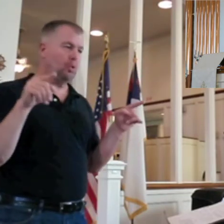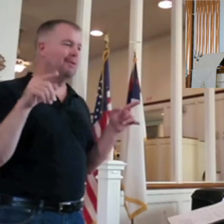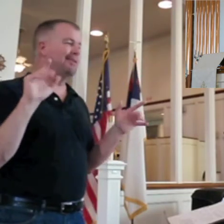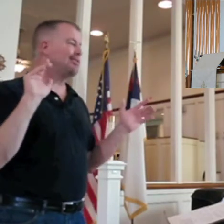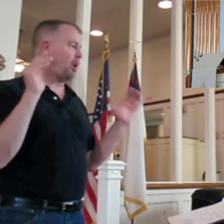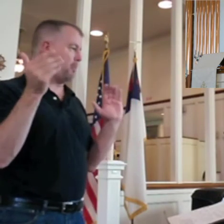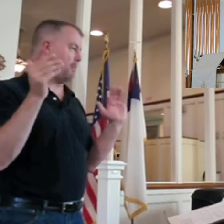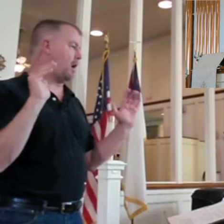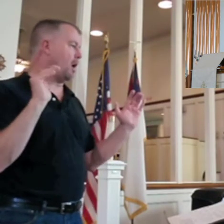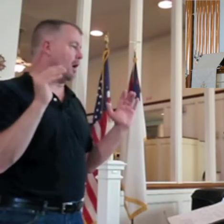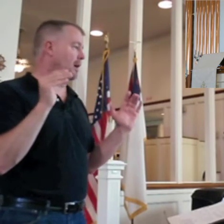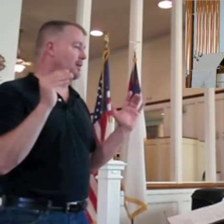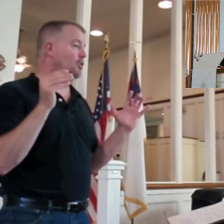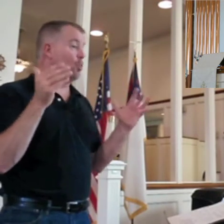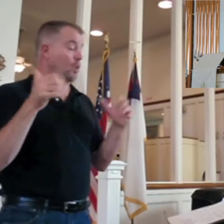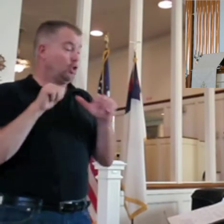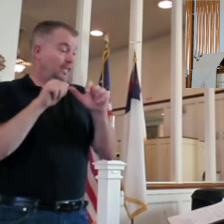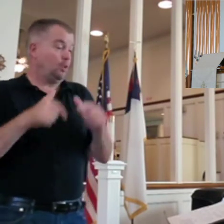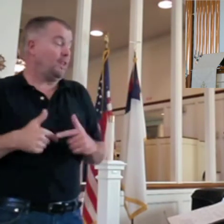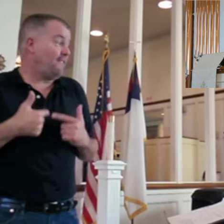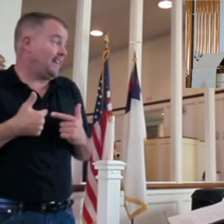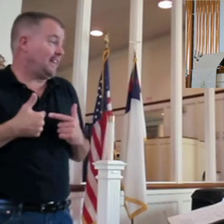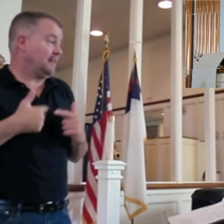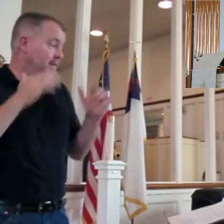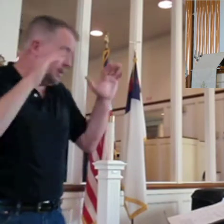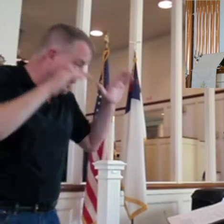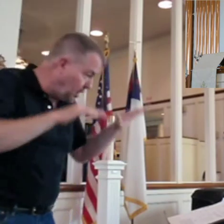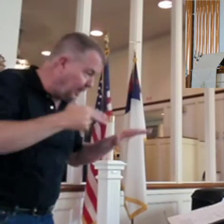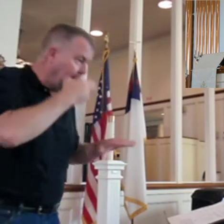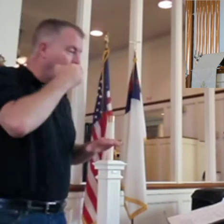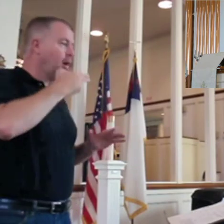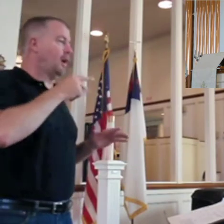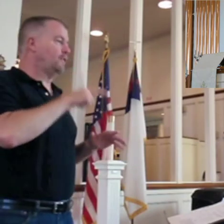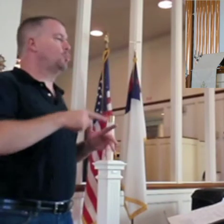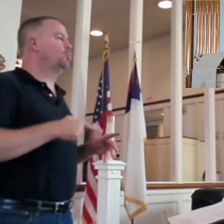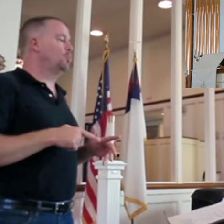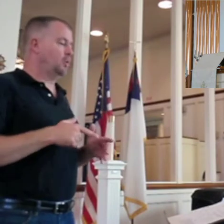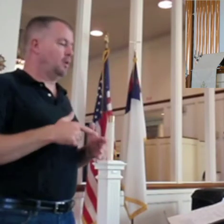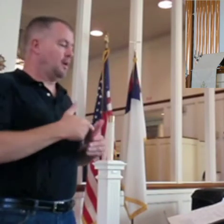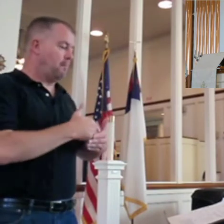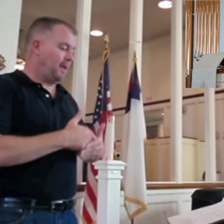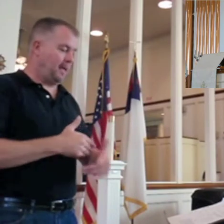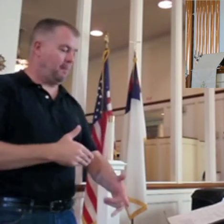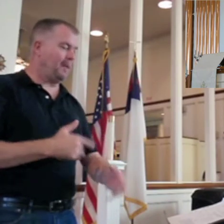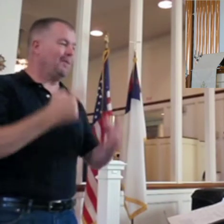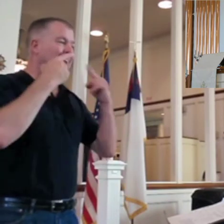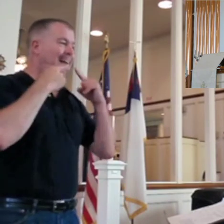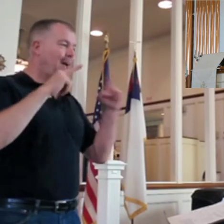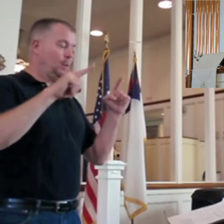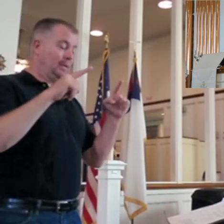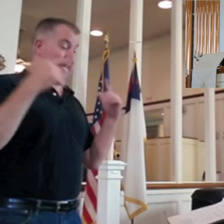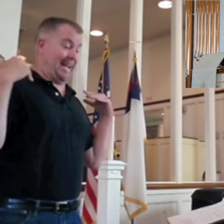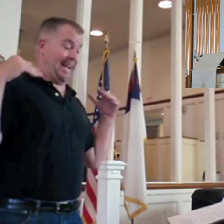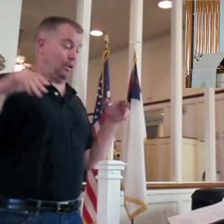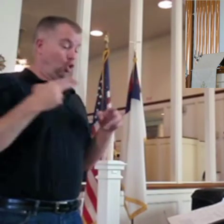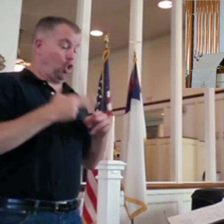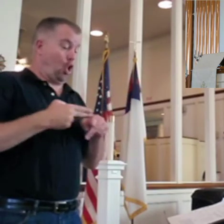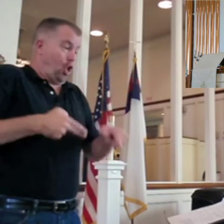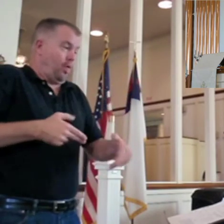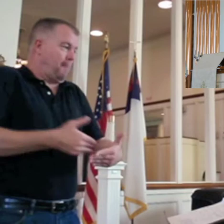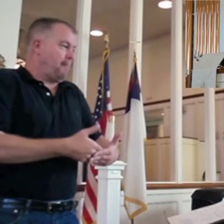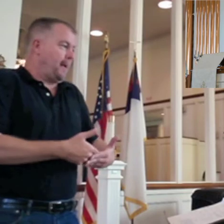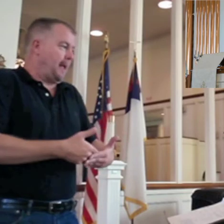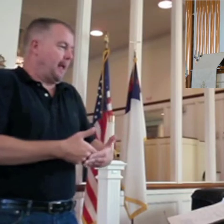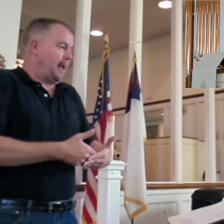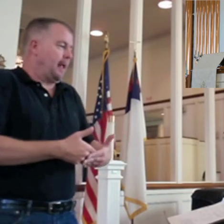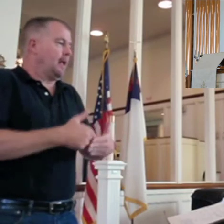Jews. The little boy who was announced by God's angels as the Son of God, the Prince of